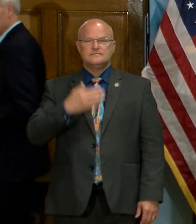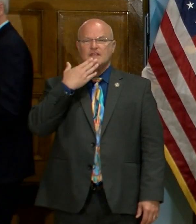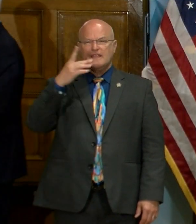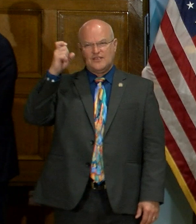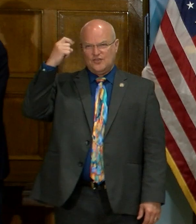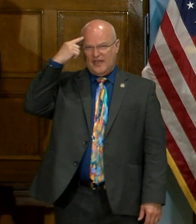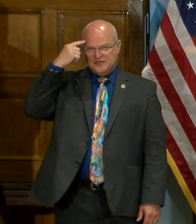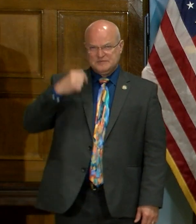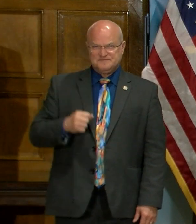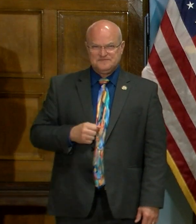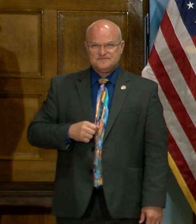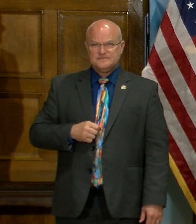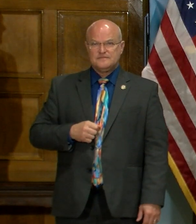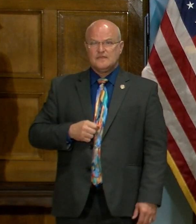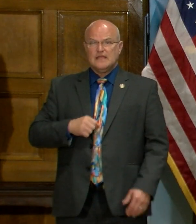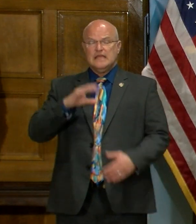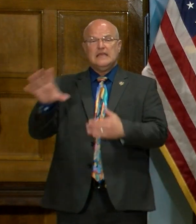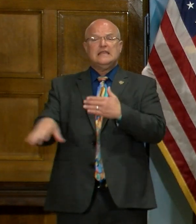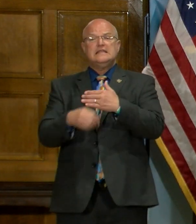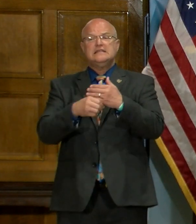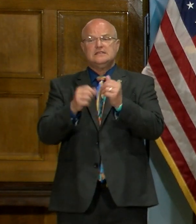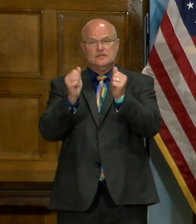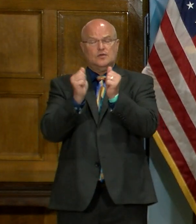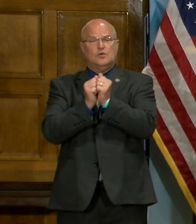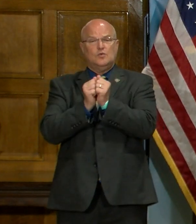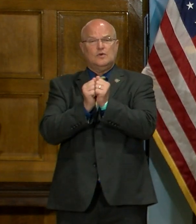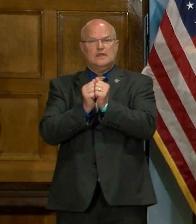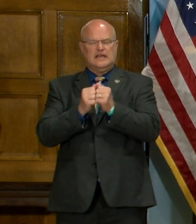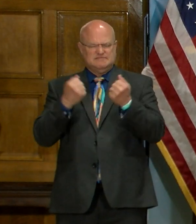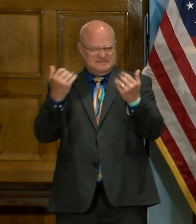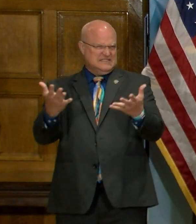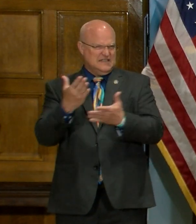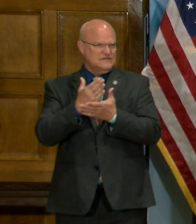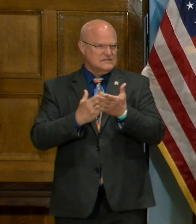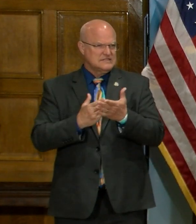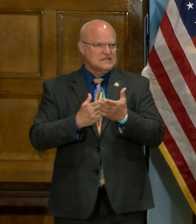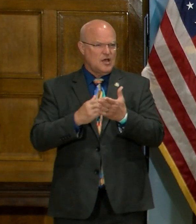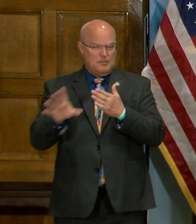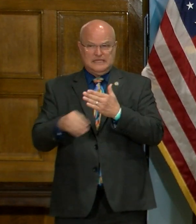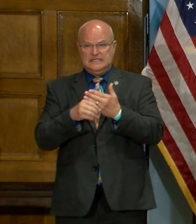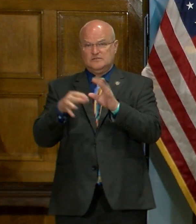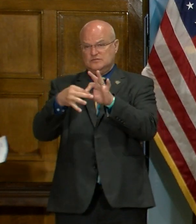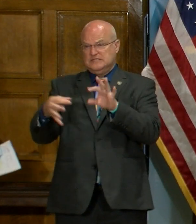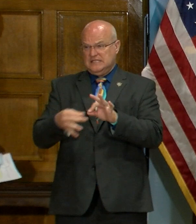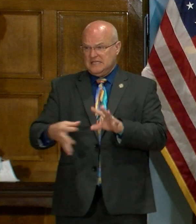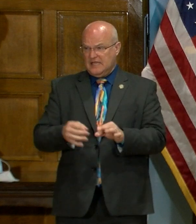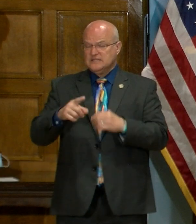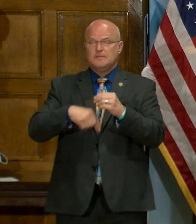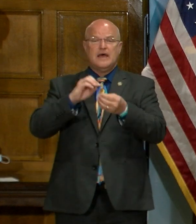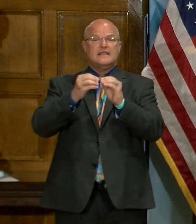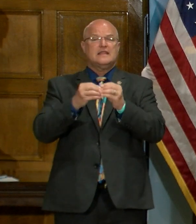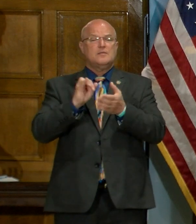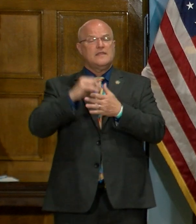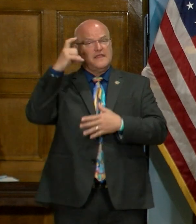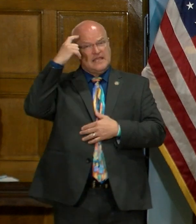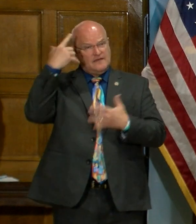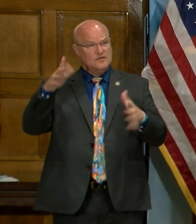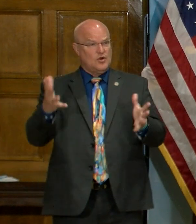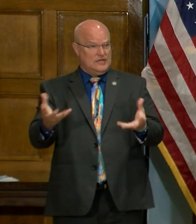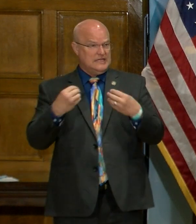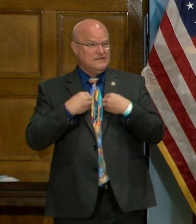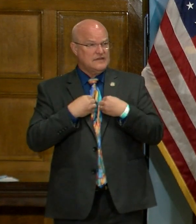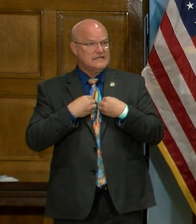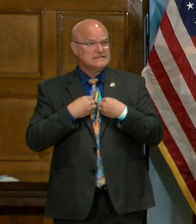Thank you, Governor. In addition to the, I'll just give some additional details to the numbers that the Governor